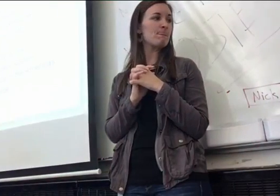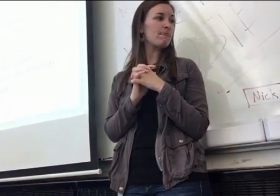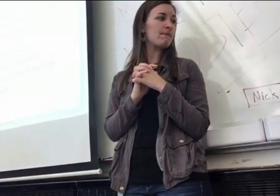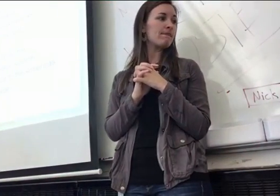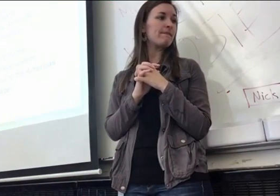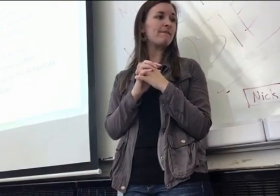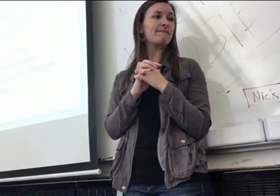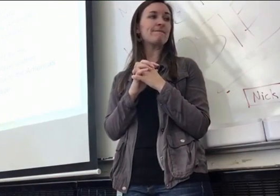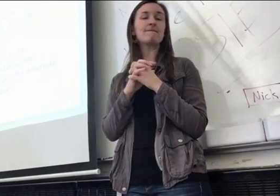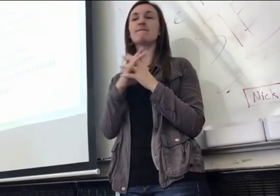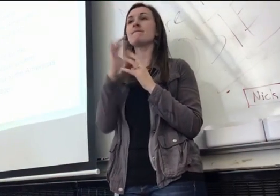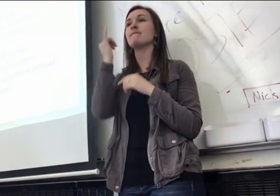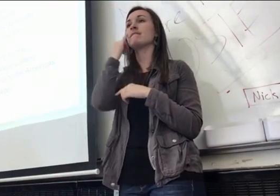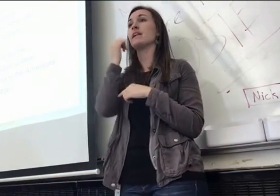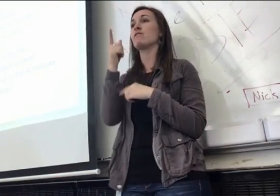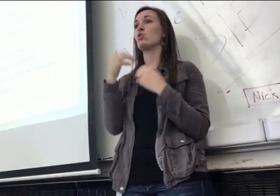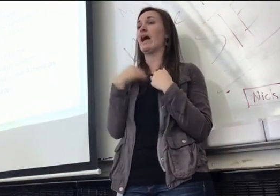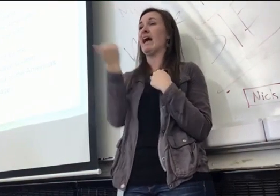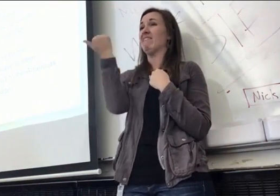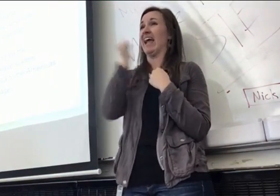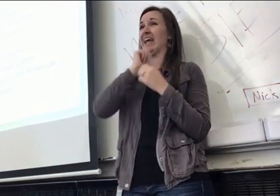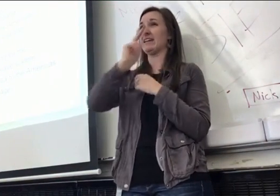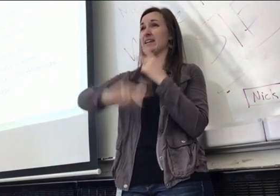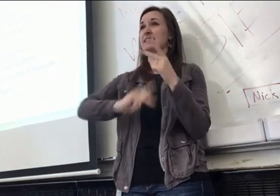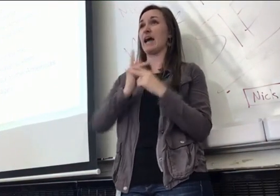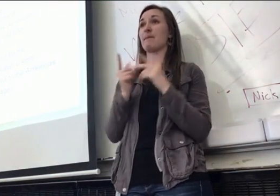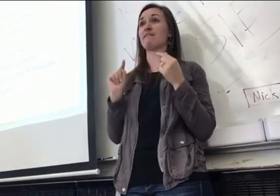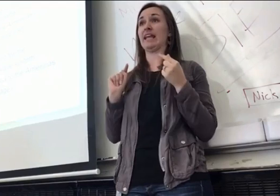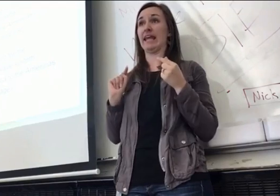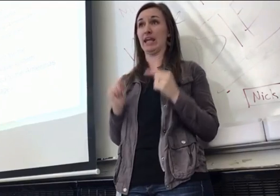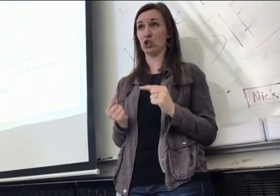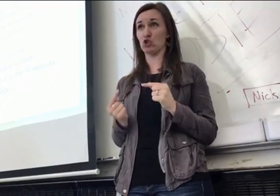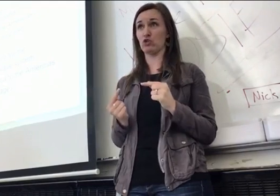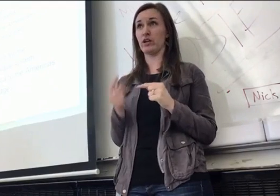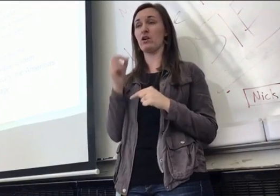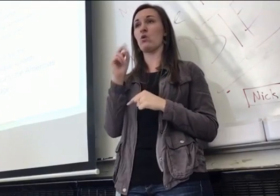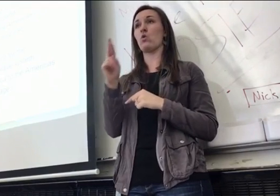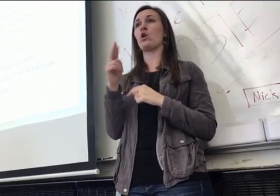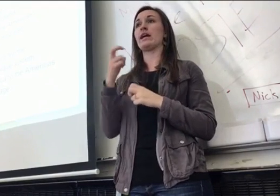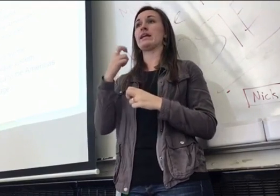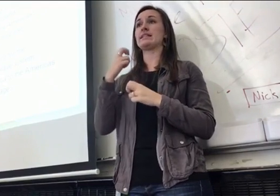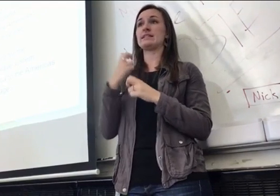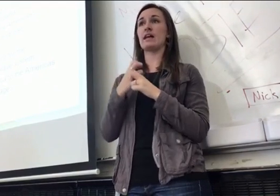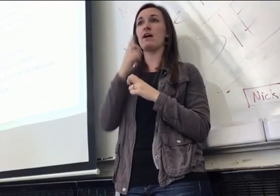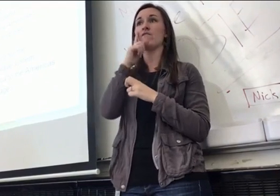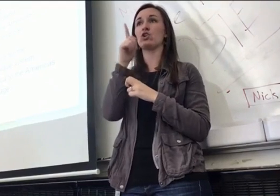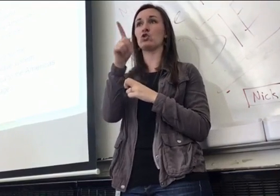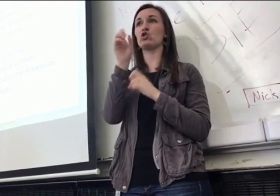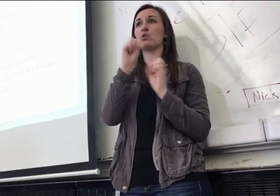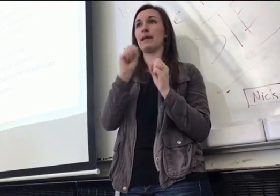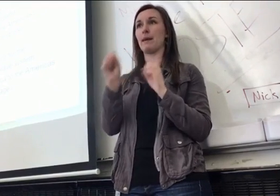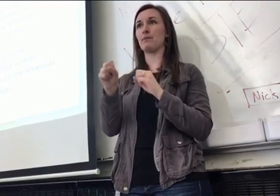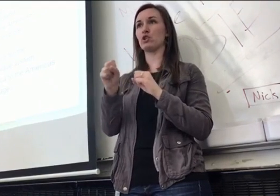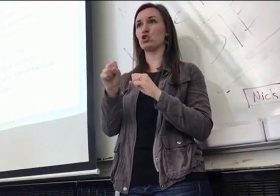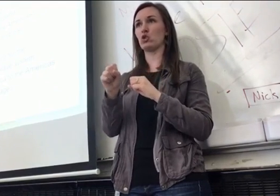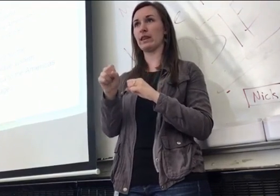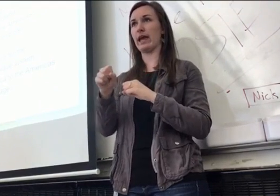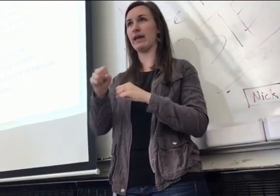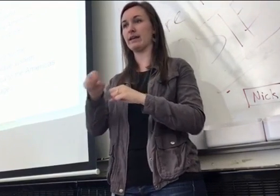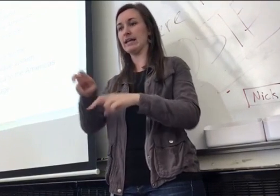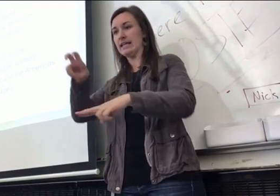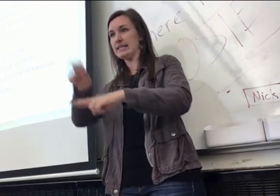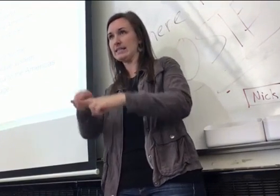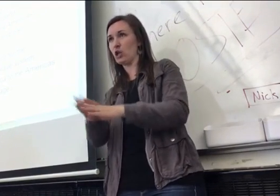if you have any sort of an injury or it's difficult for you to be able to get down on the ground and back up